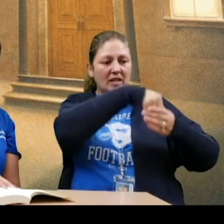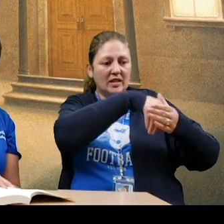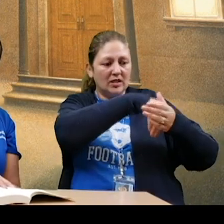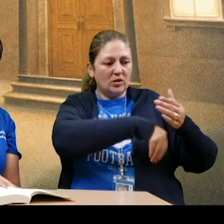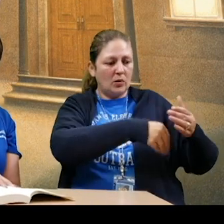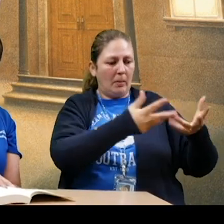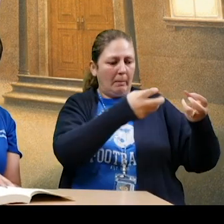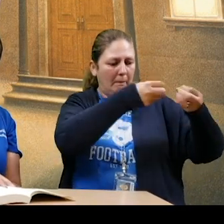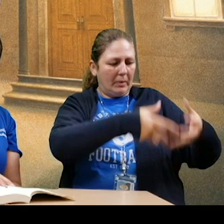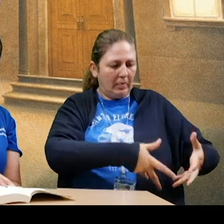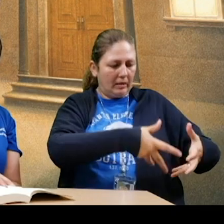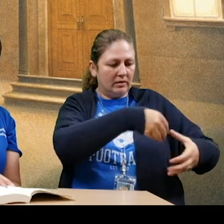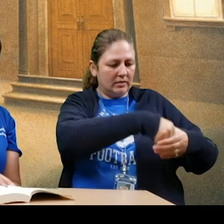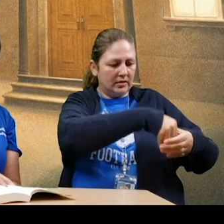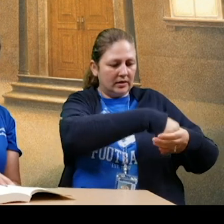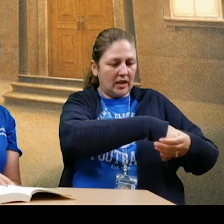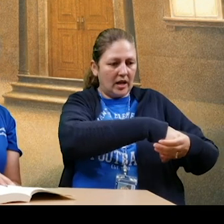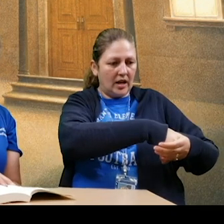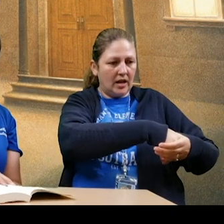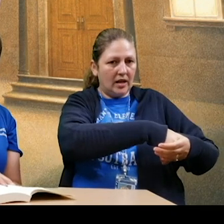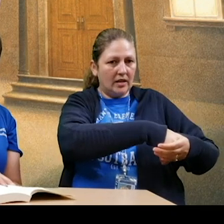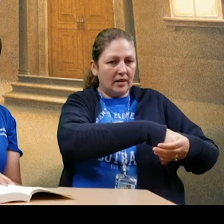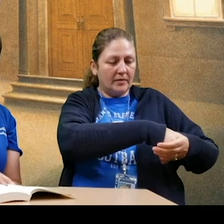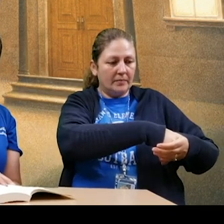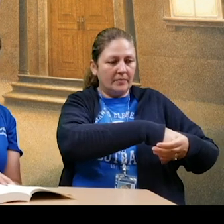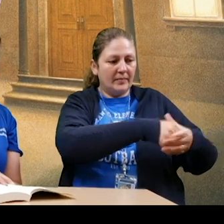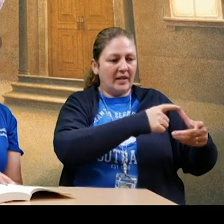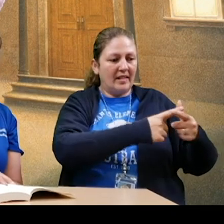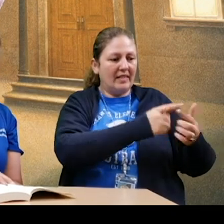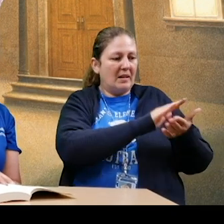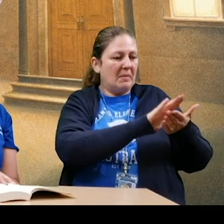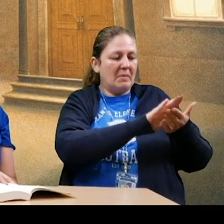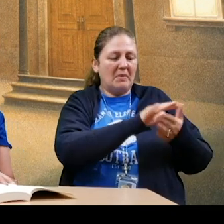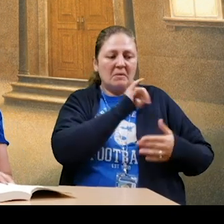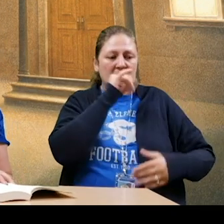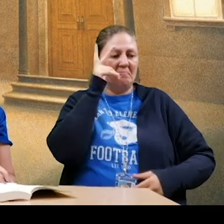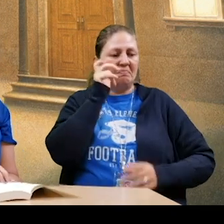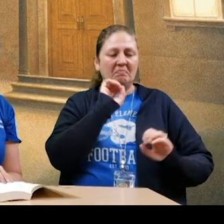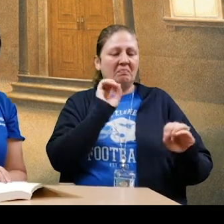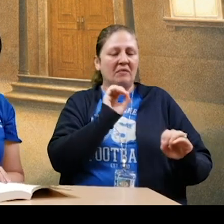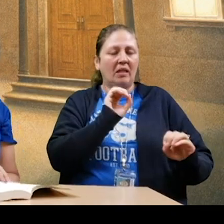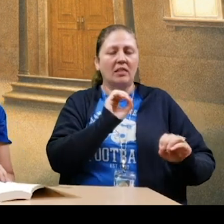distressing clank, and that the maid did not even seem to hear.